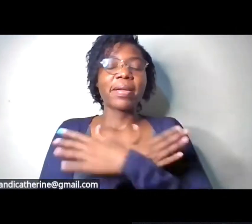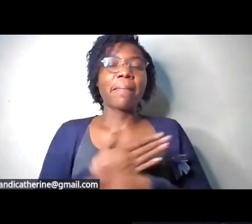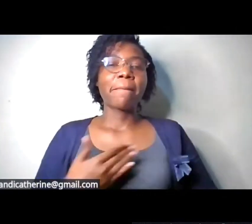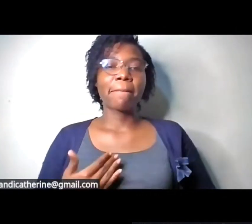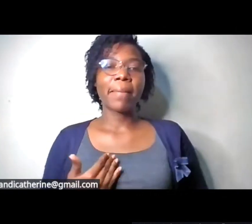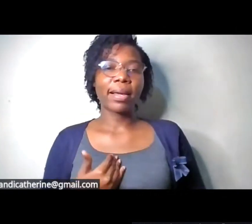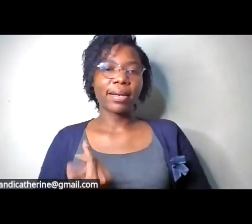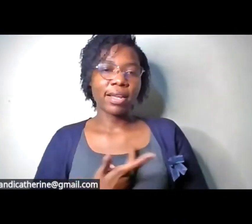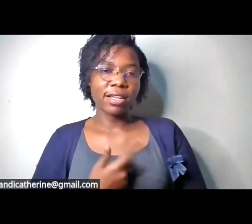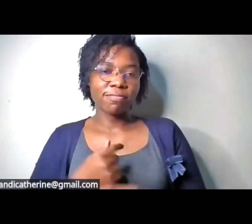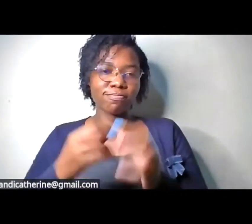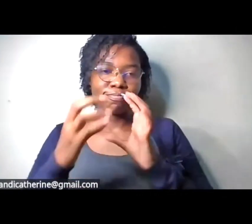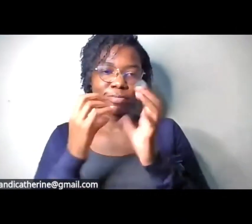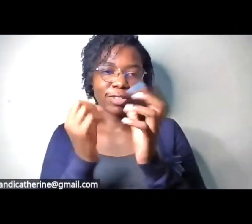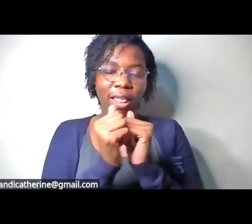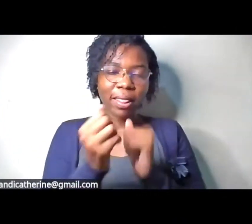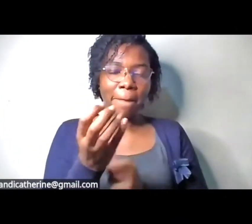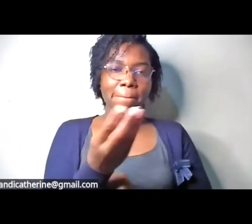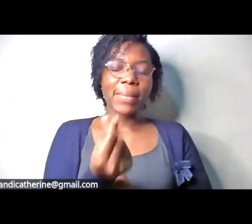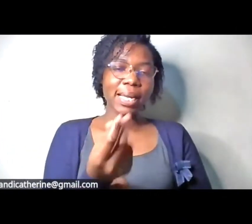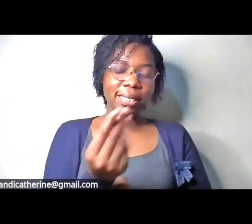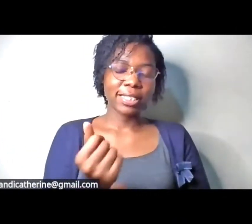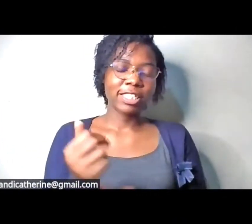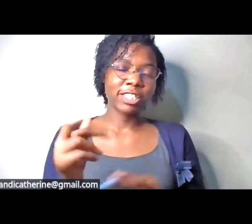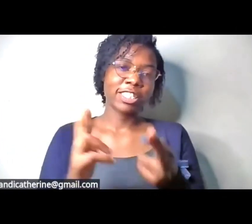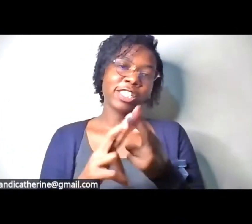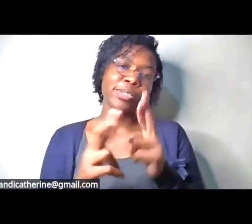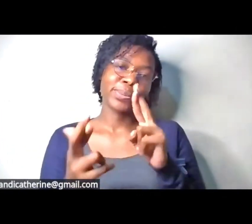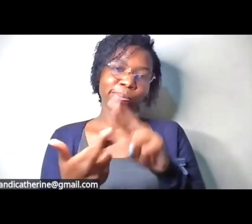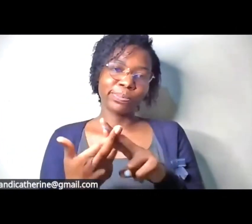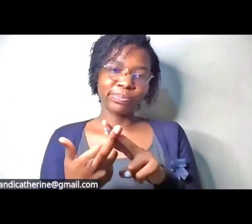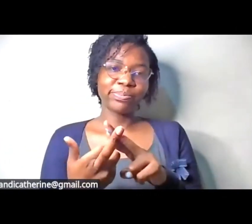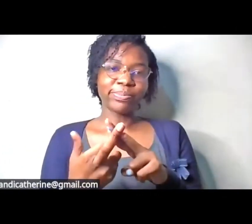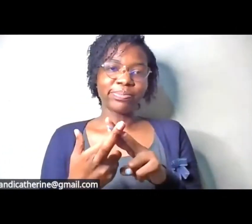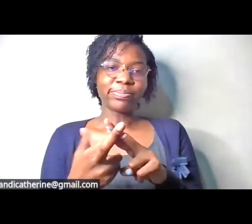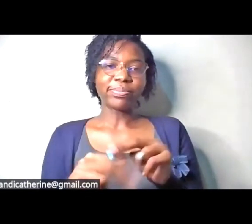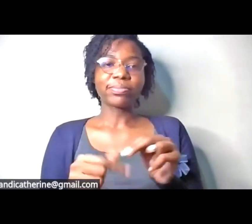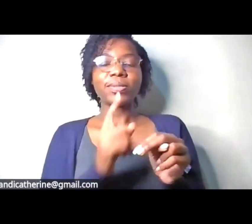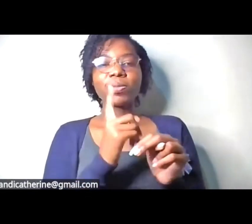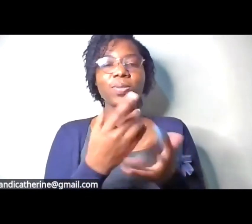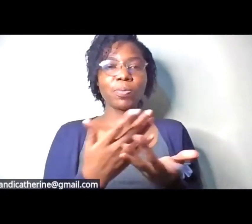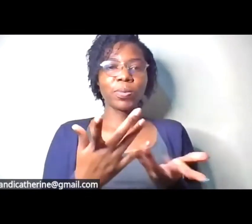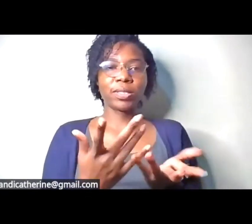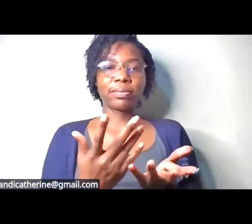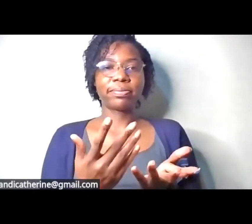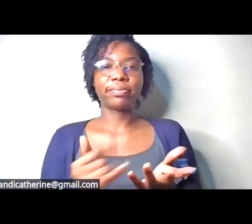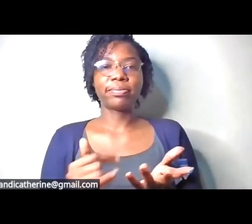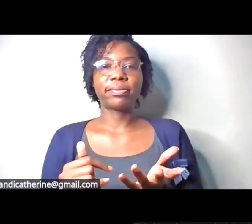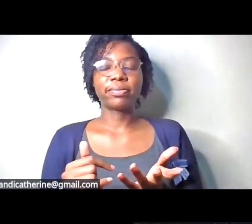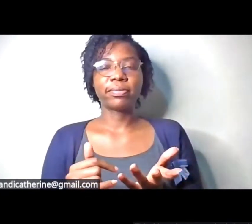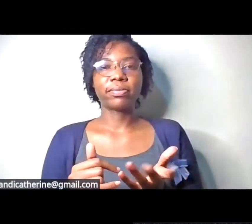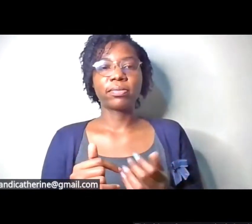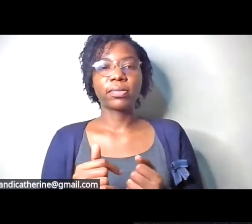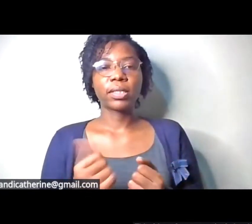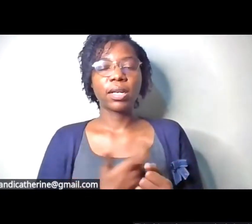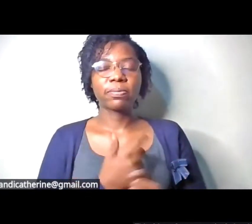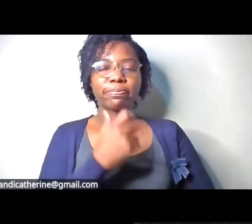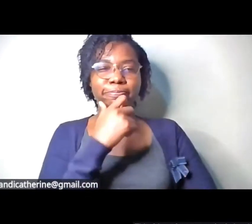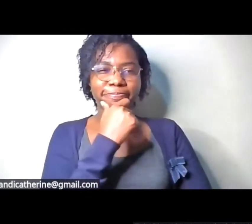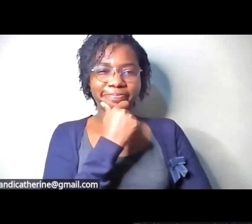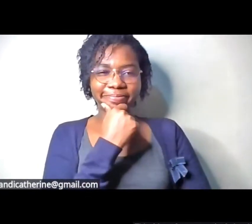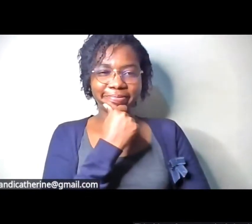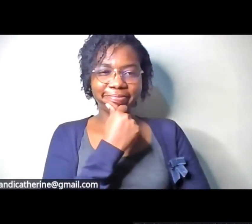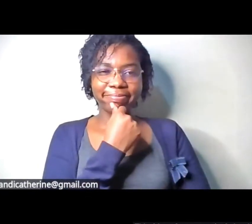this thing of money and relationships. And one thing that we were wondering is we have quite a lot of